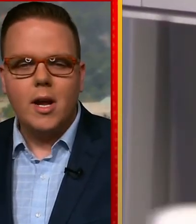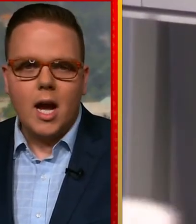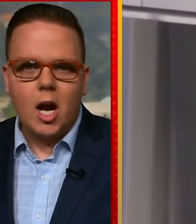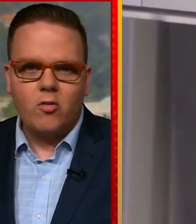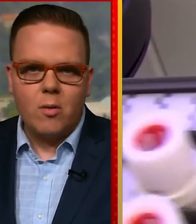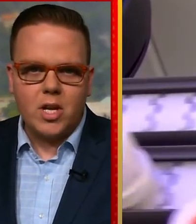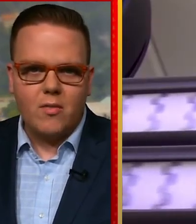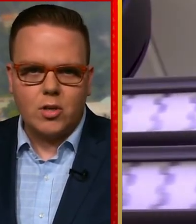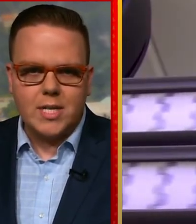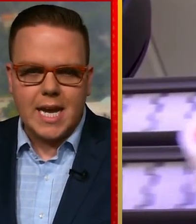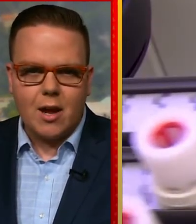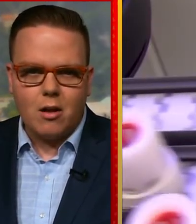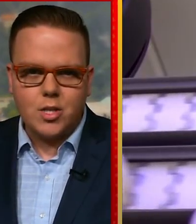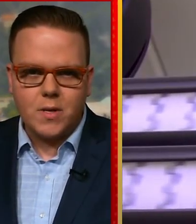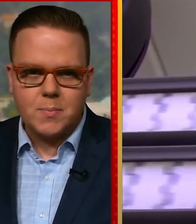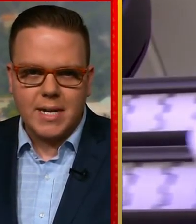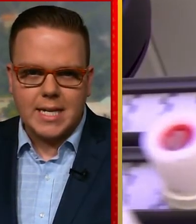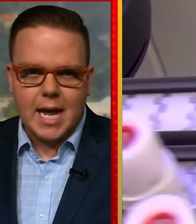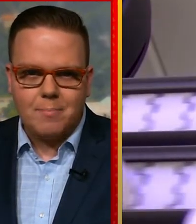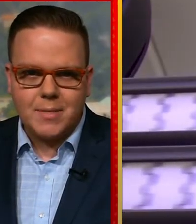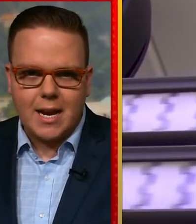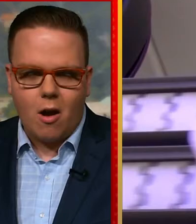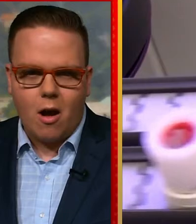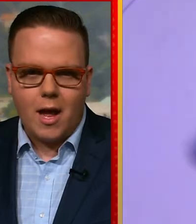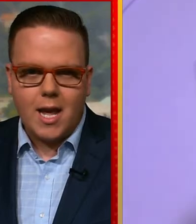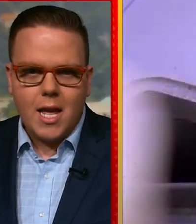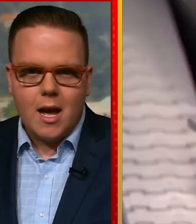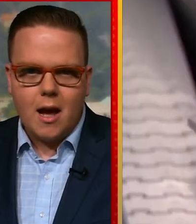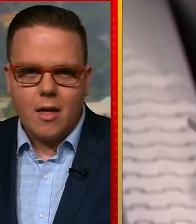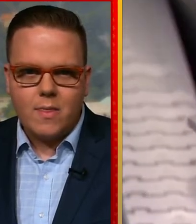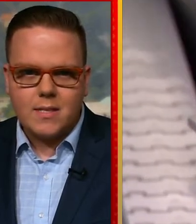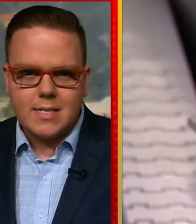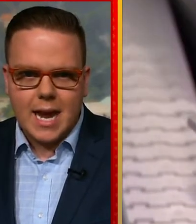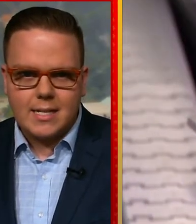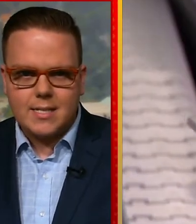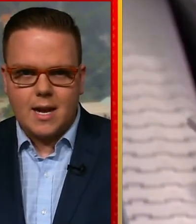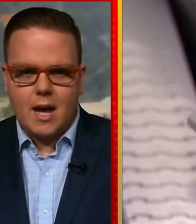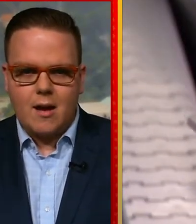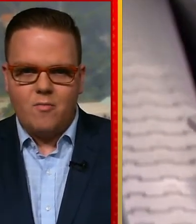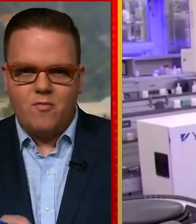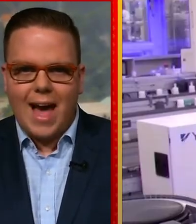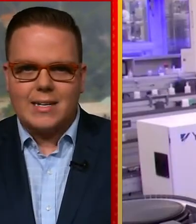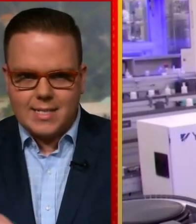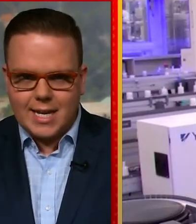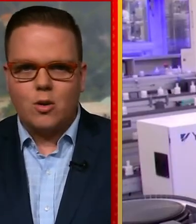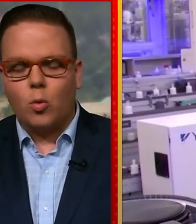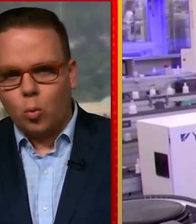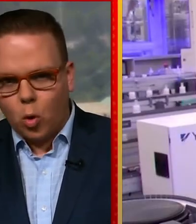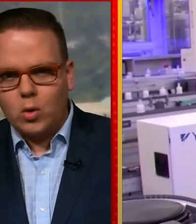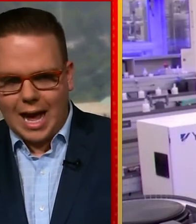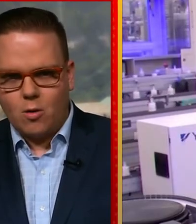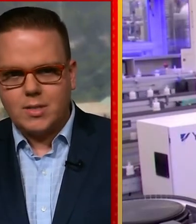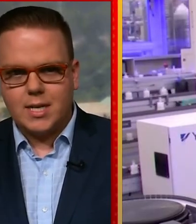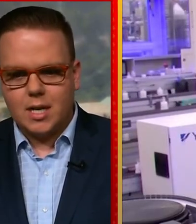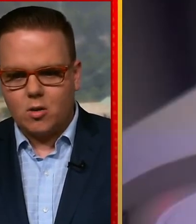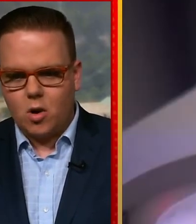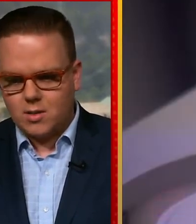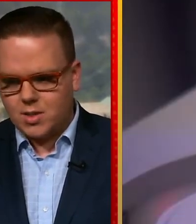number from the governor today. Also expecting an update on the state's vaccine